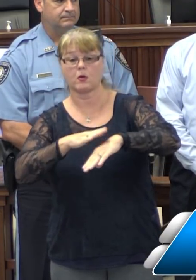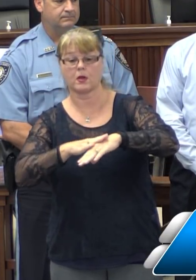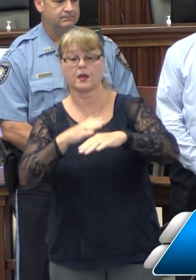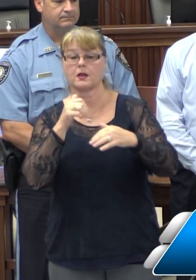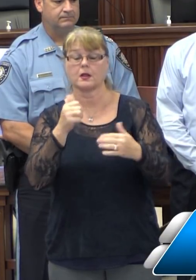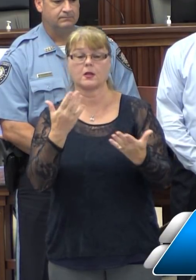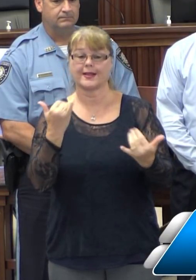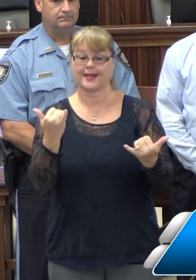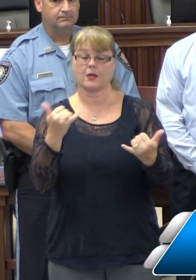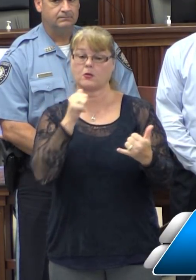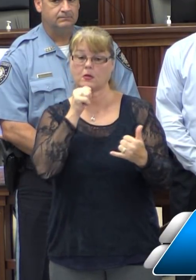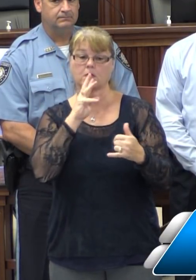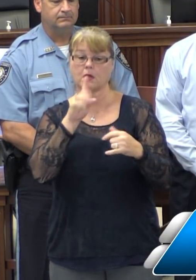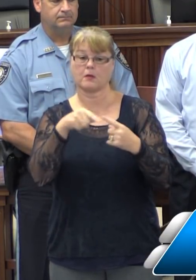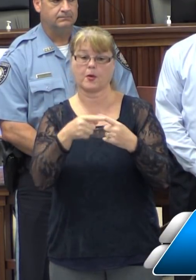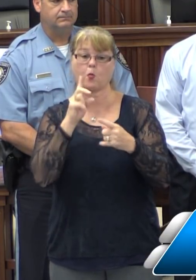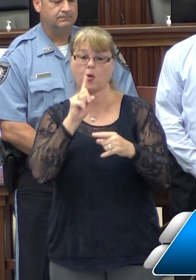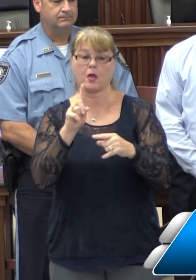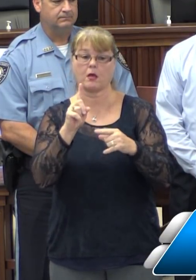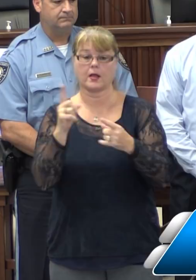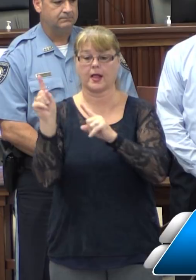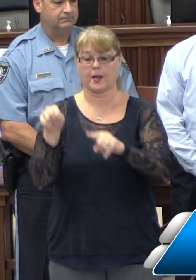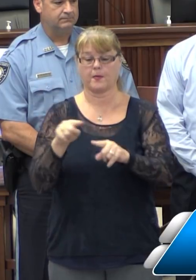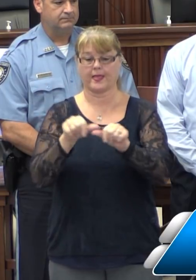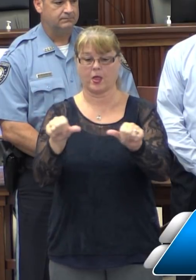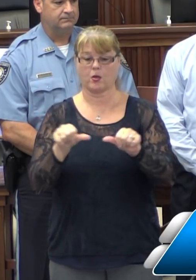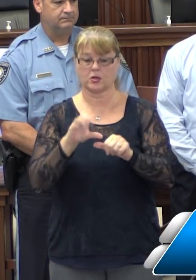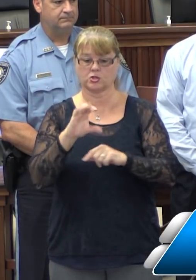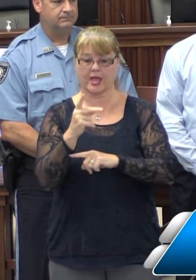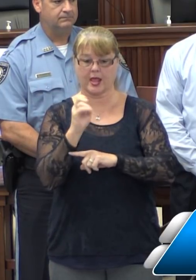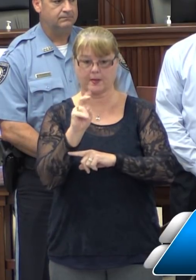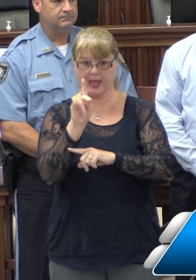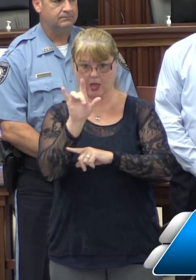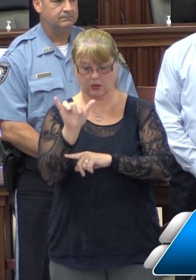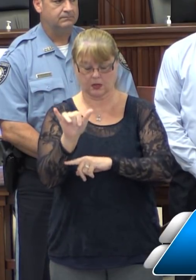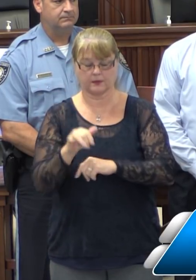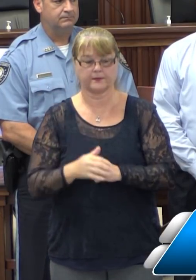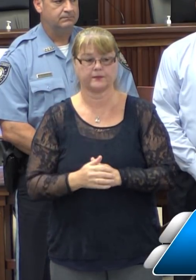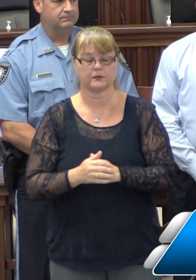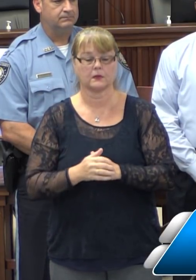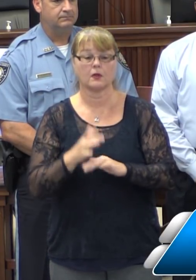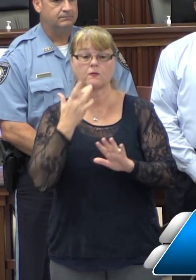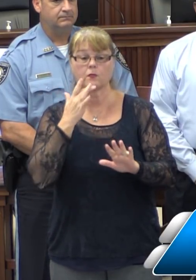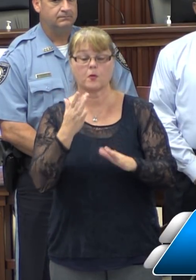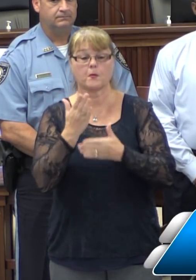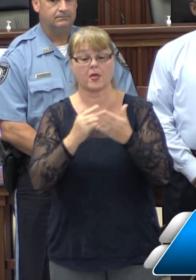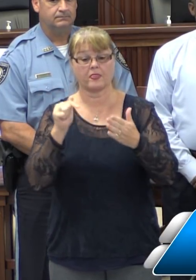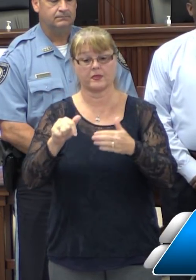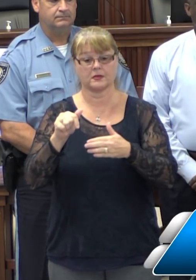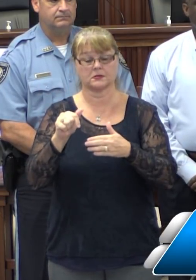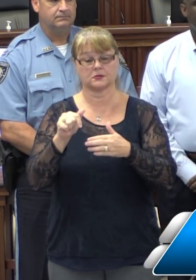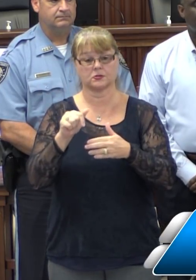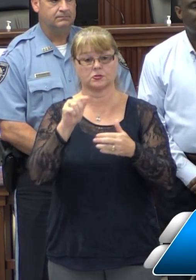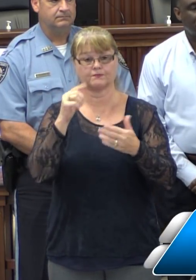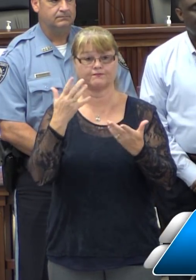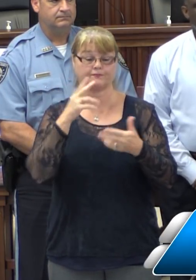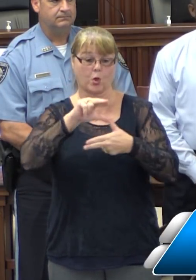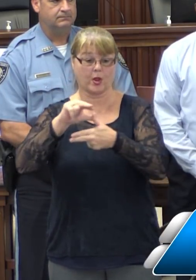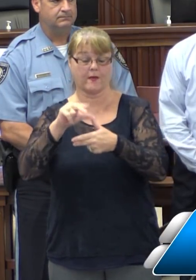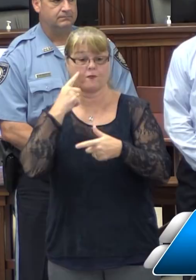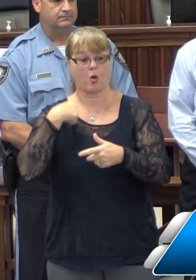are unlikely to extend to Chatham County. One fortunate aspect of this storm for us is all of